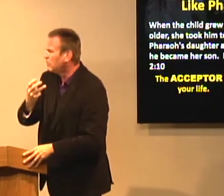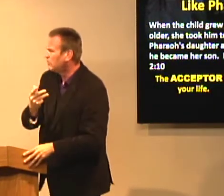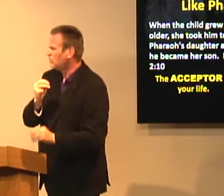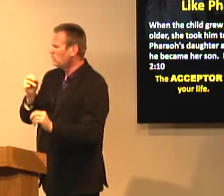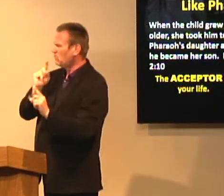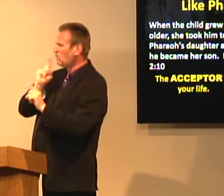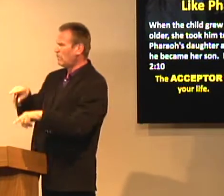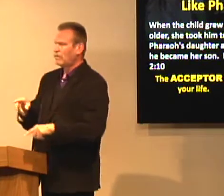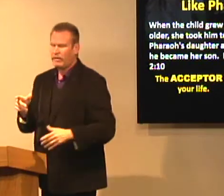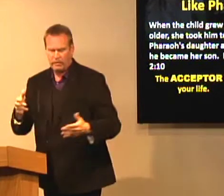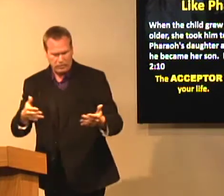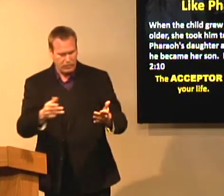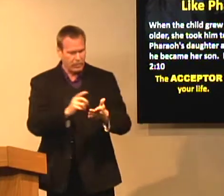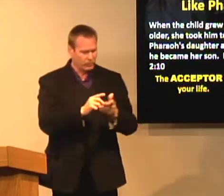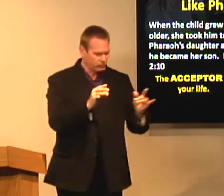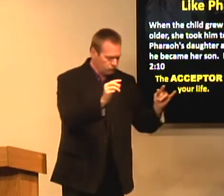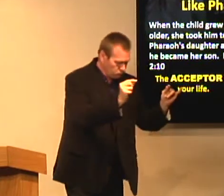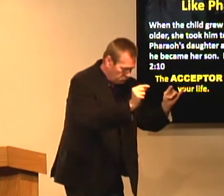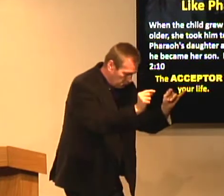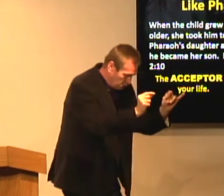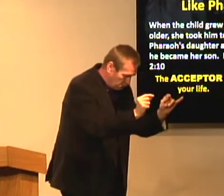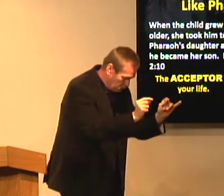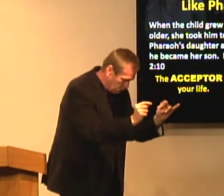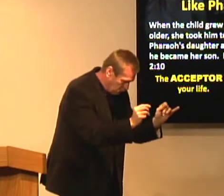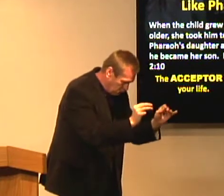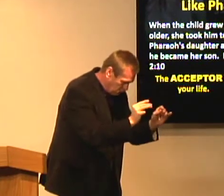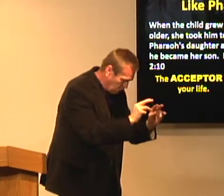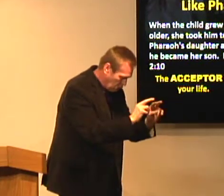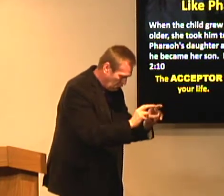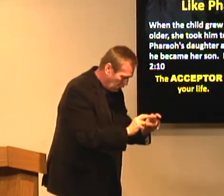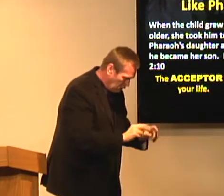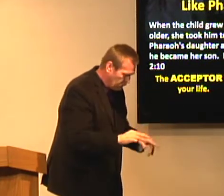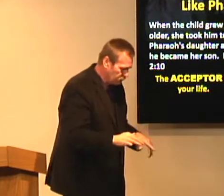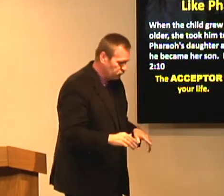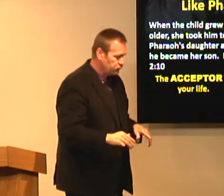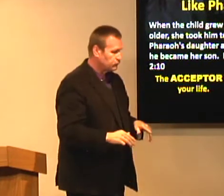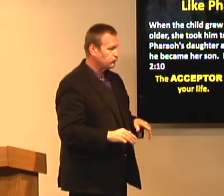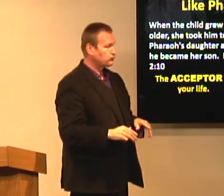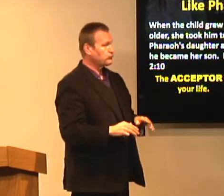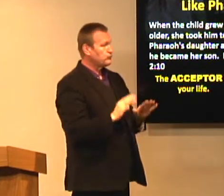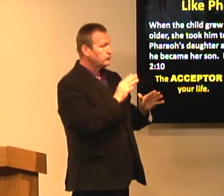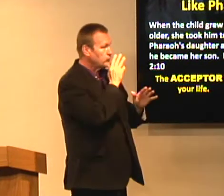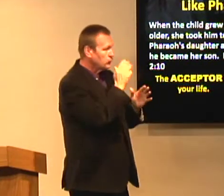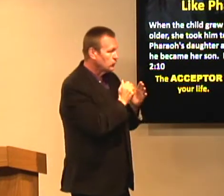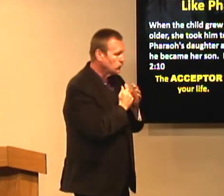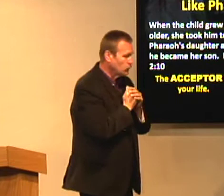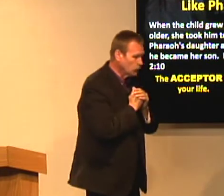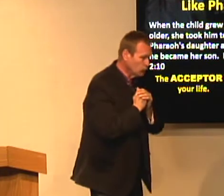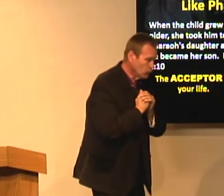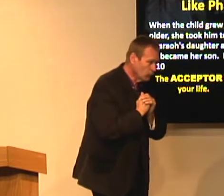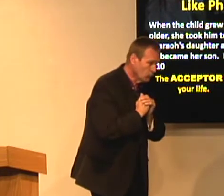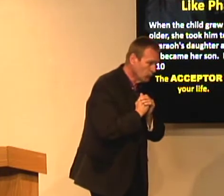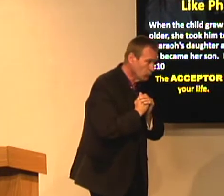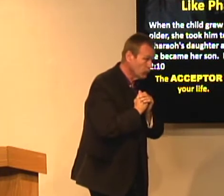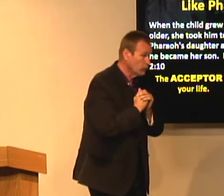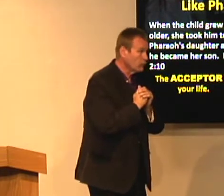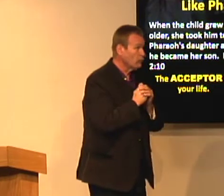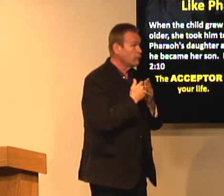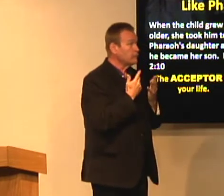test themselves, and then they look at this, and they examine the child, and they do all these different tests, and then the doctor comes in